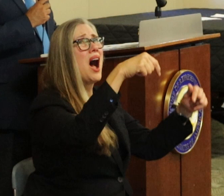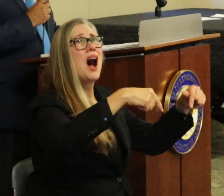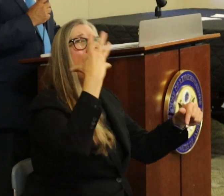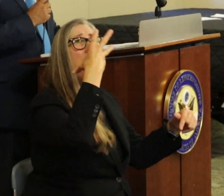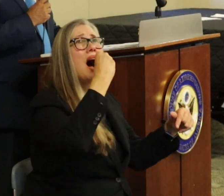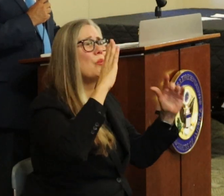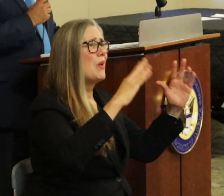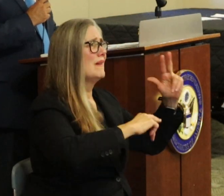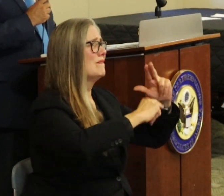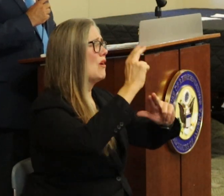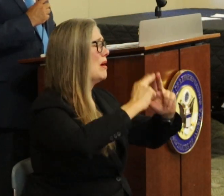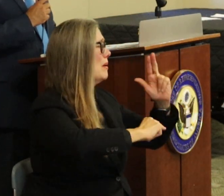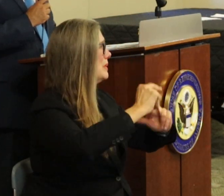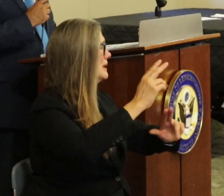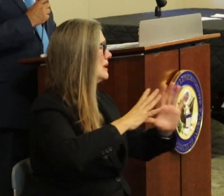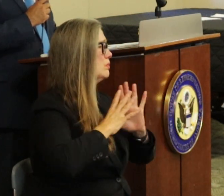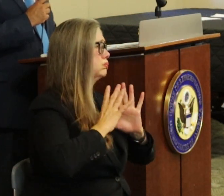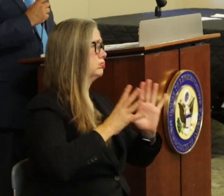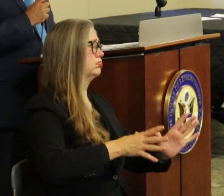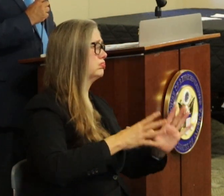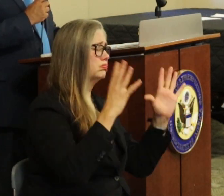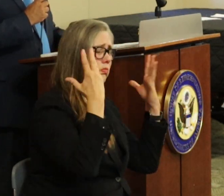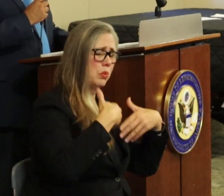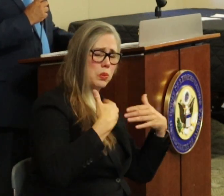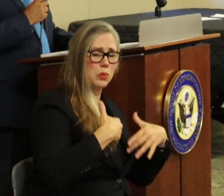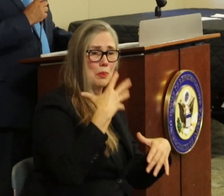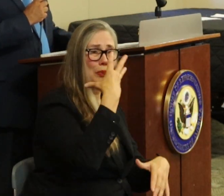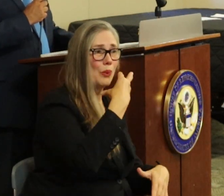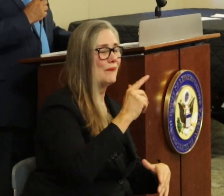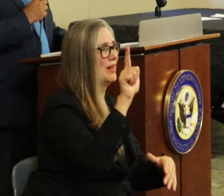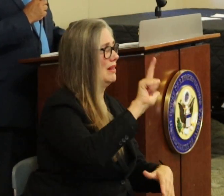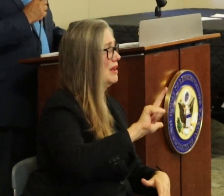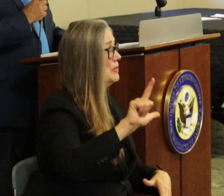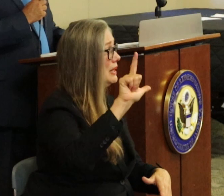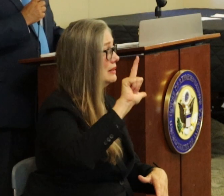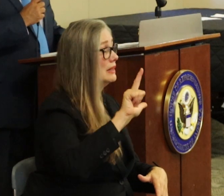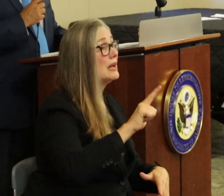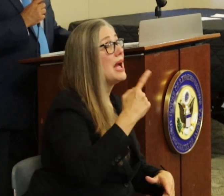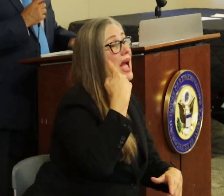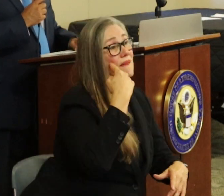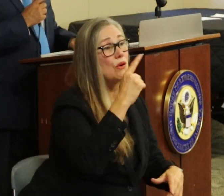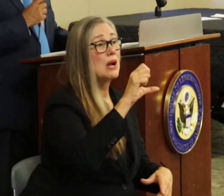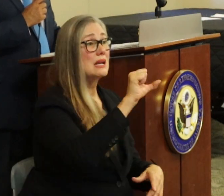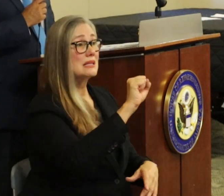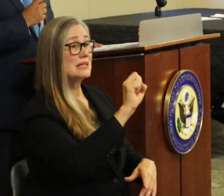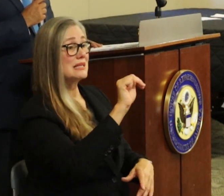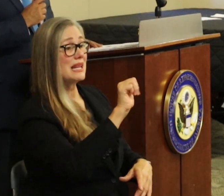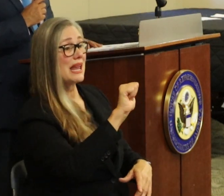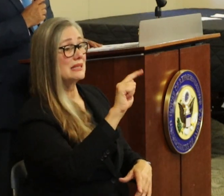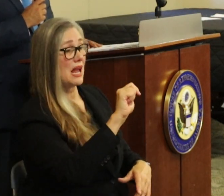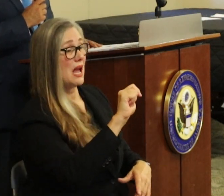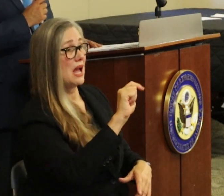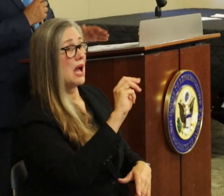facility, this wonderful library, and also to our Santa Maria's finest, our Santa